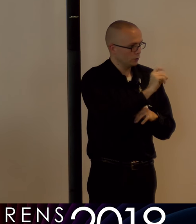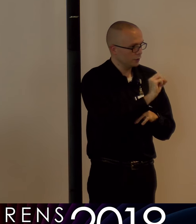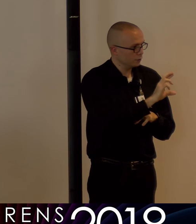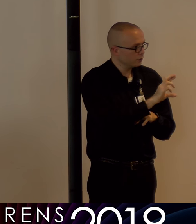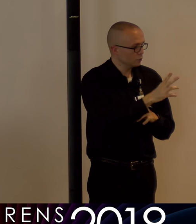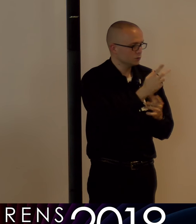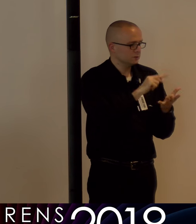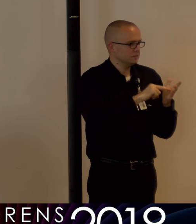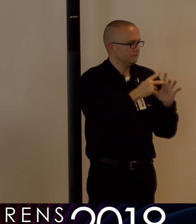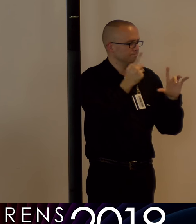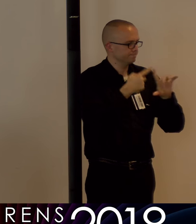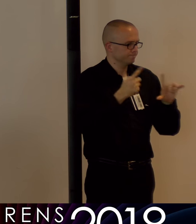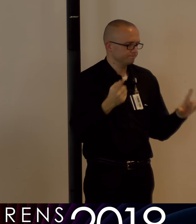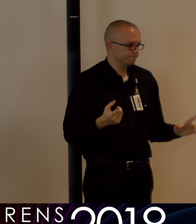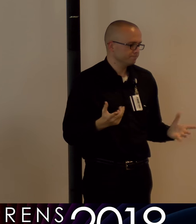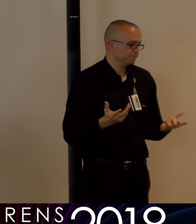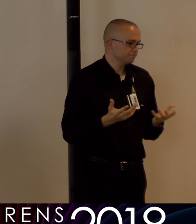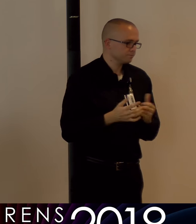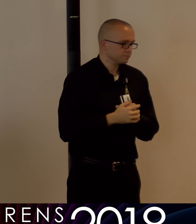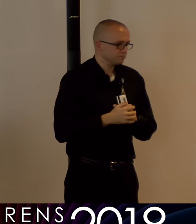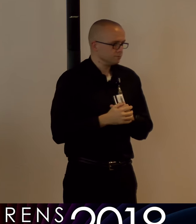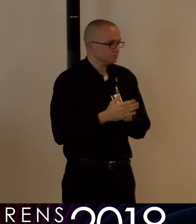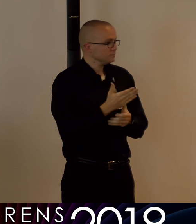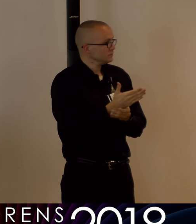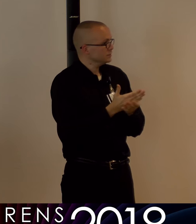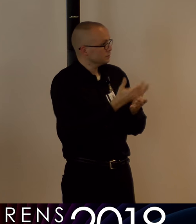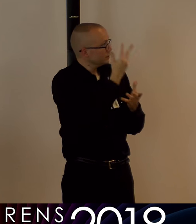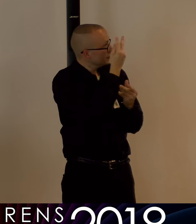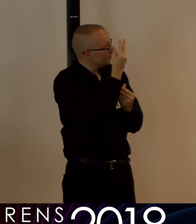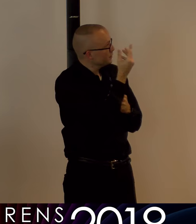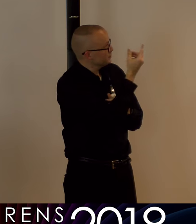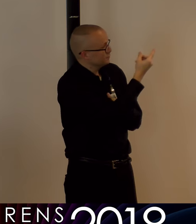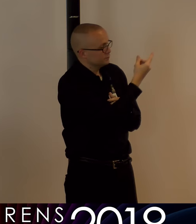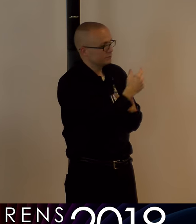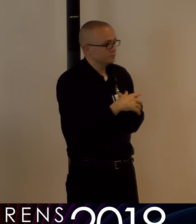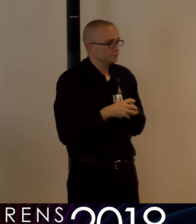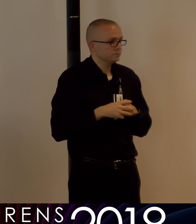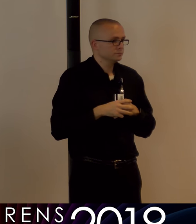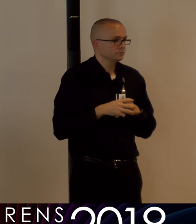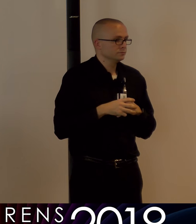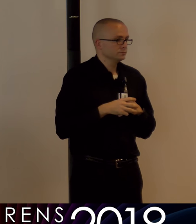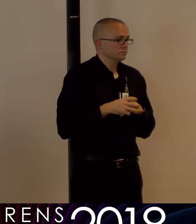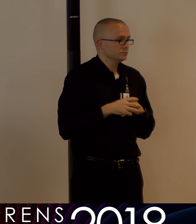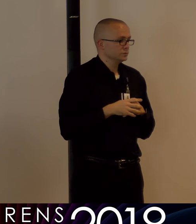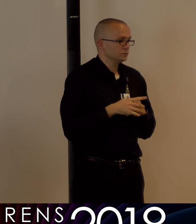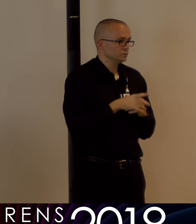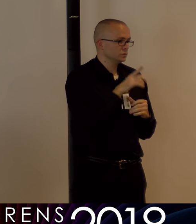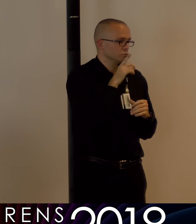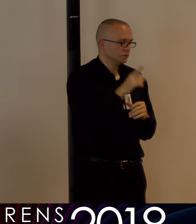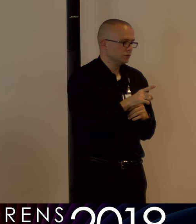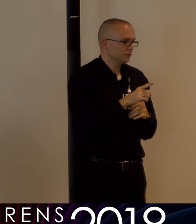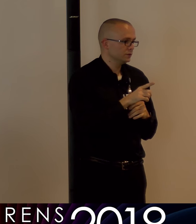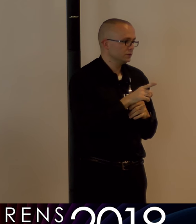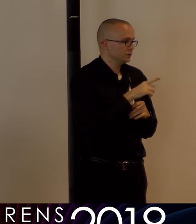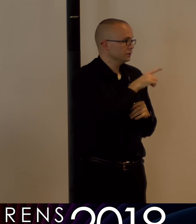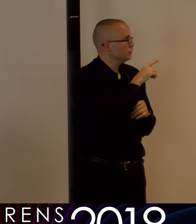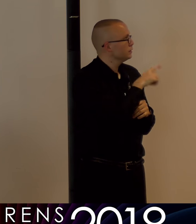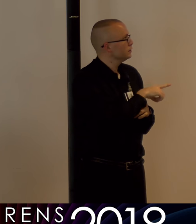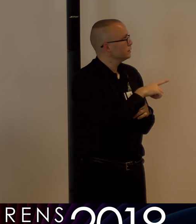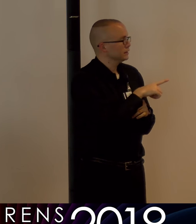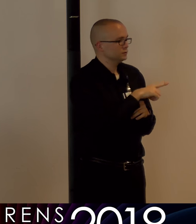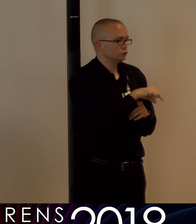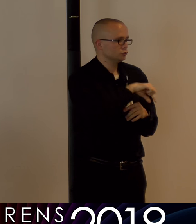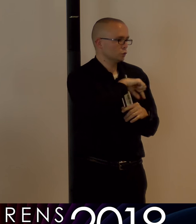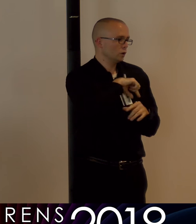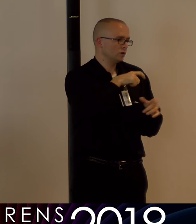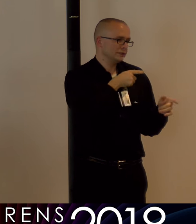it do something else? This is what some of the data look like. And essentially, this is some quality